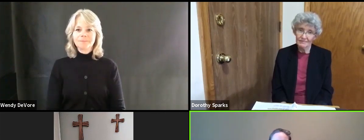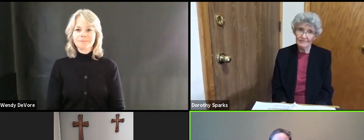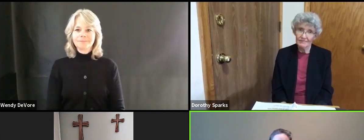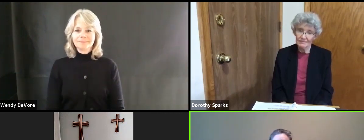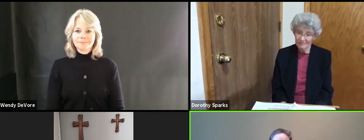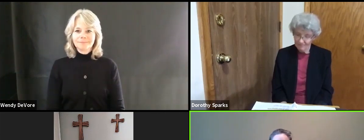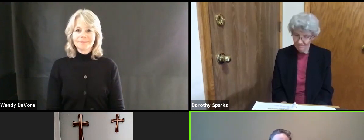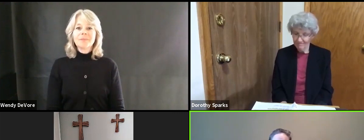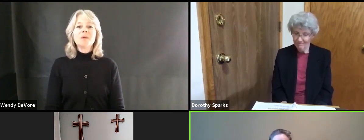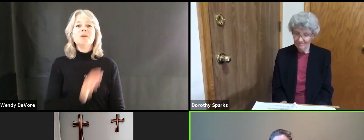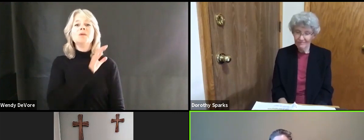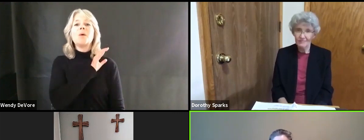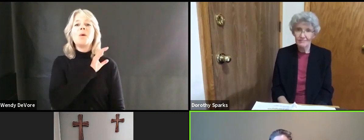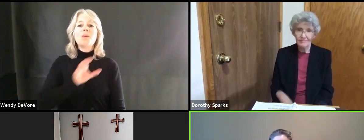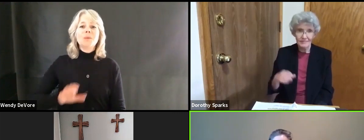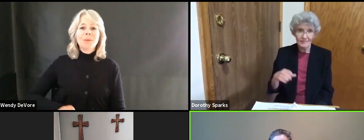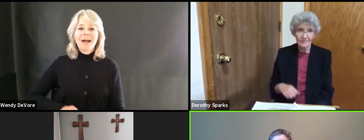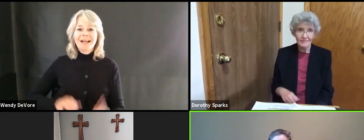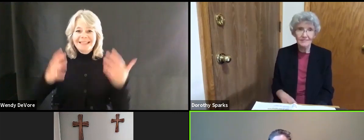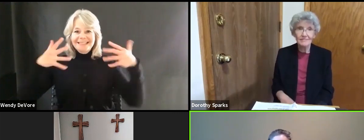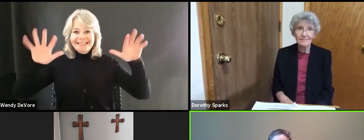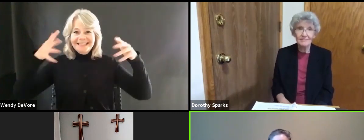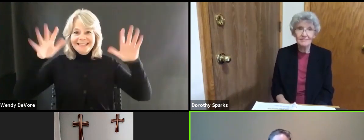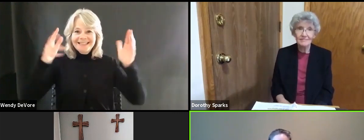So Christ is risen.